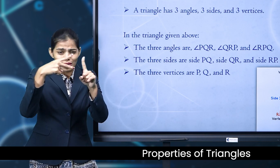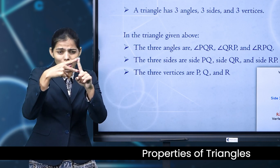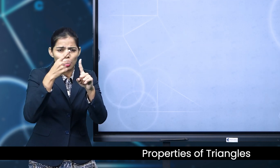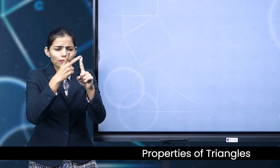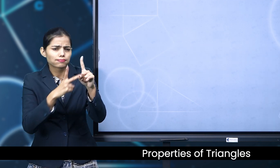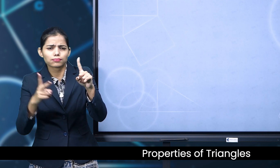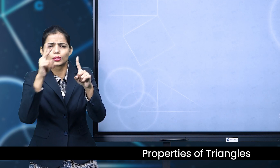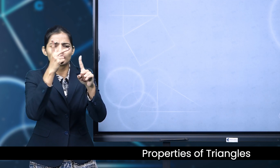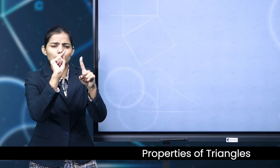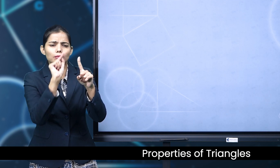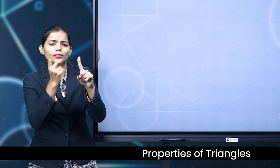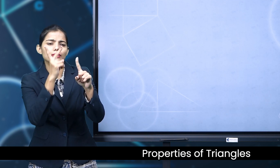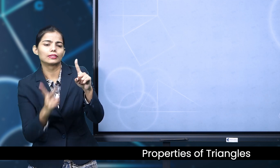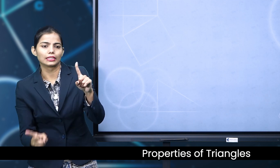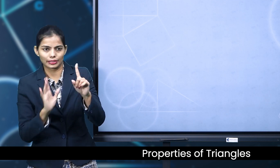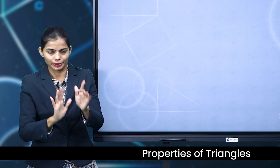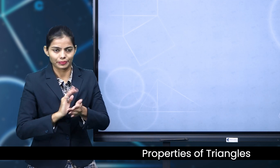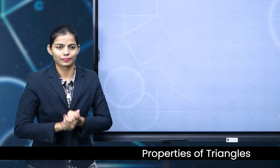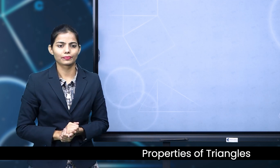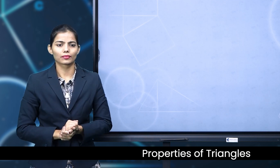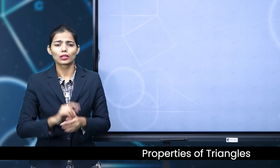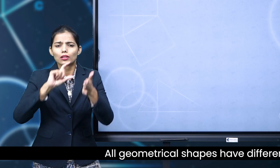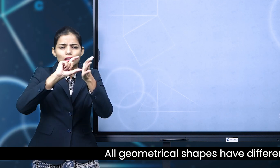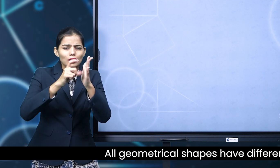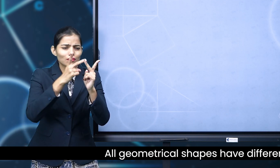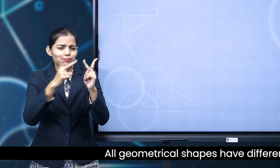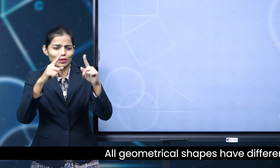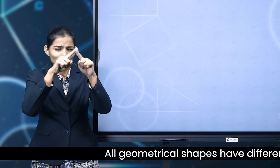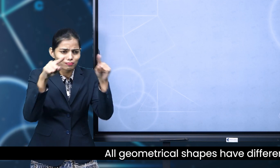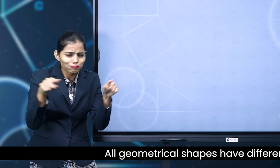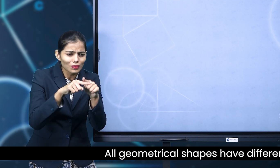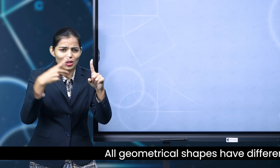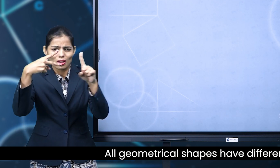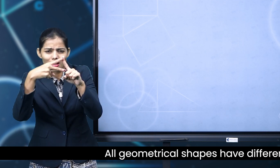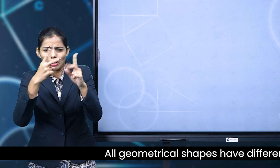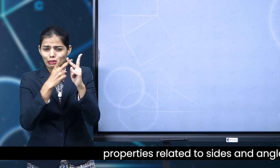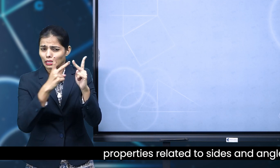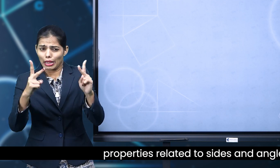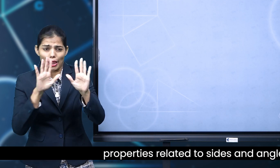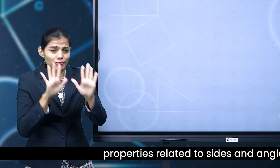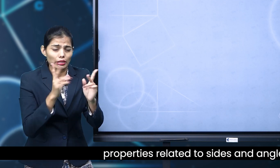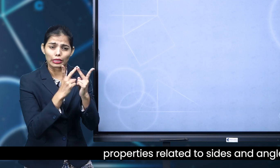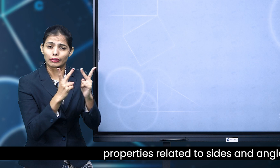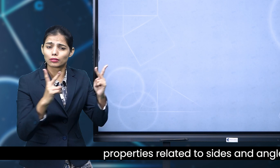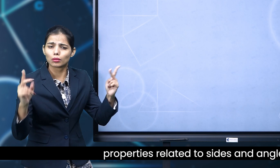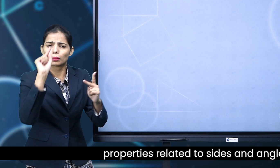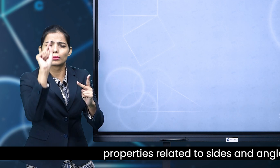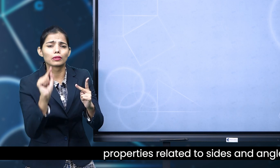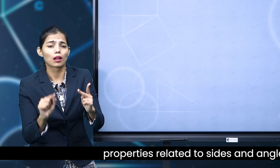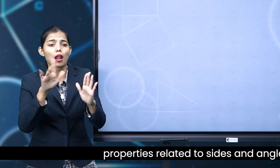Properties of triangles. All geometrical shapes have different properties related to sides